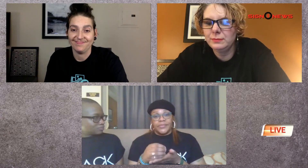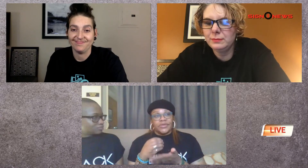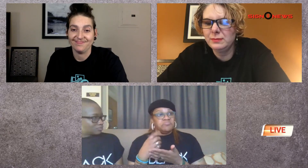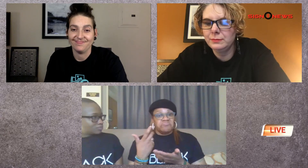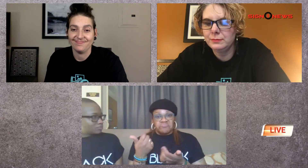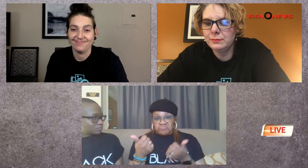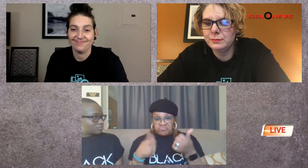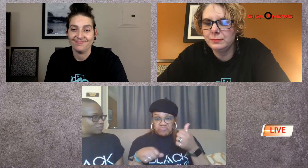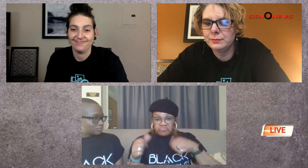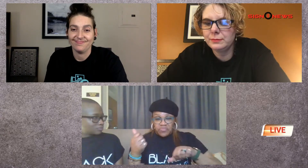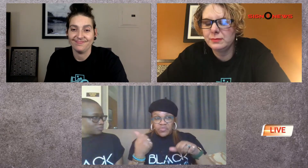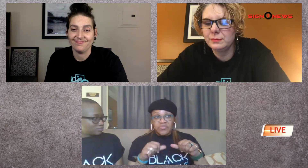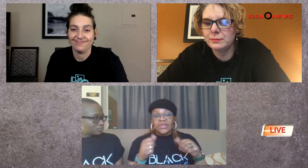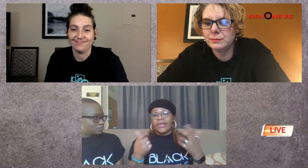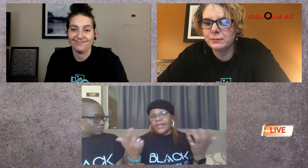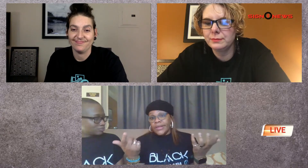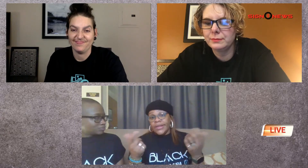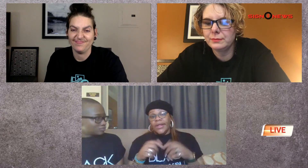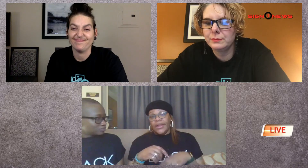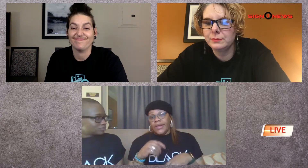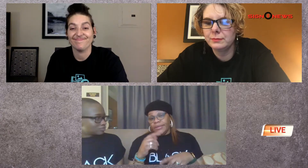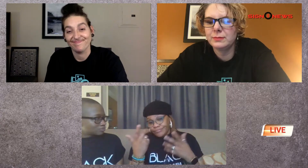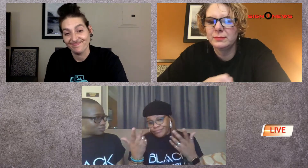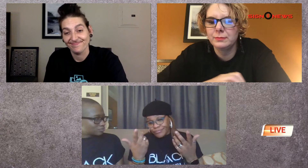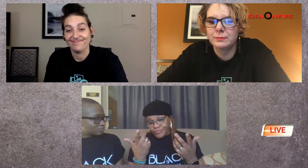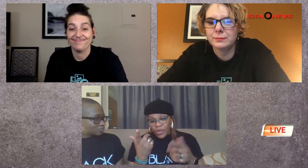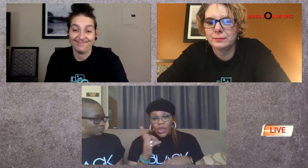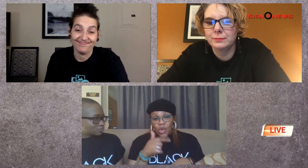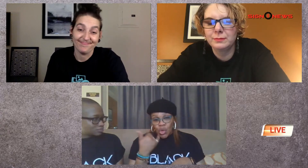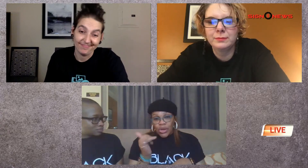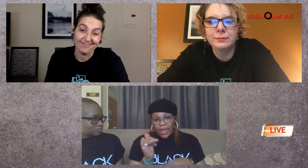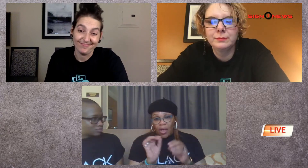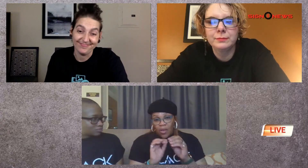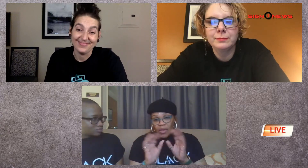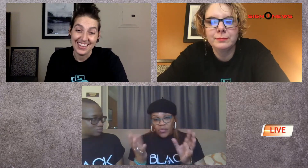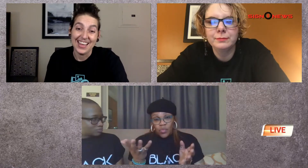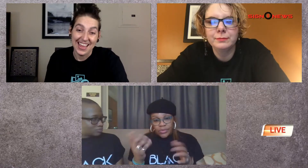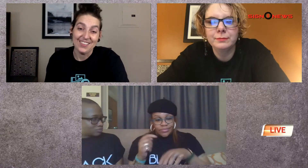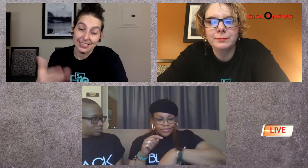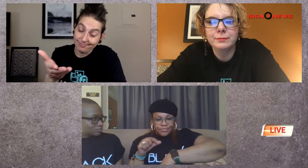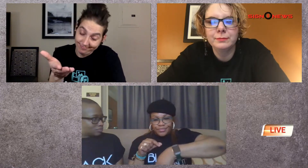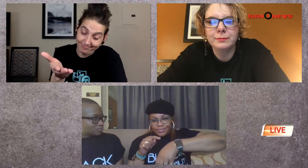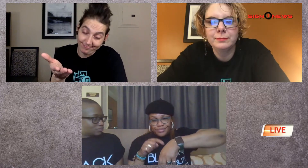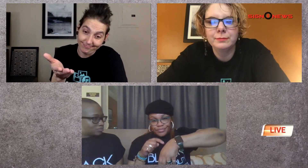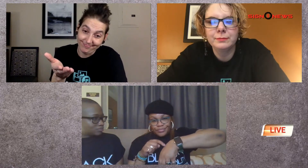I was looking for volunteers, you know. I got a lot of no's,